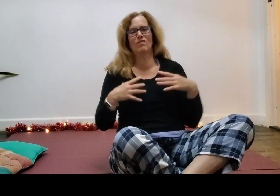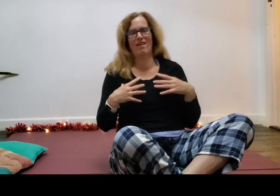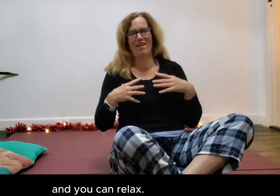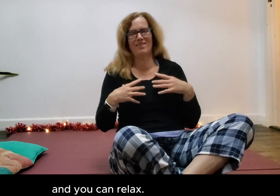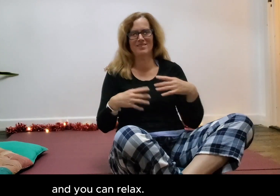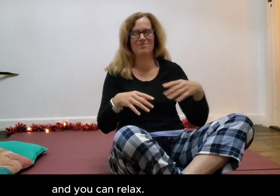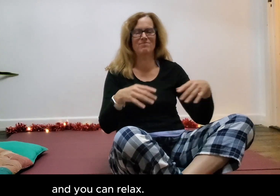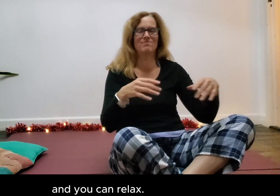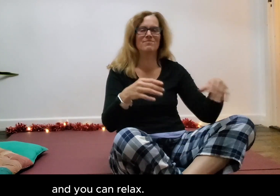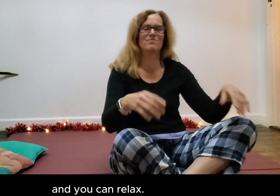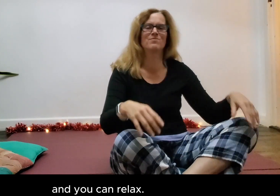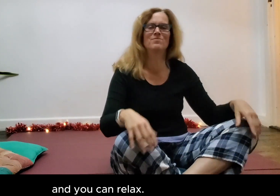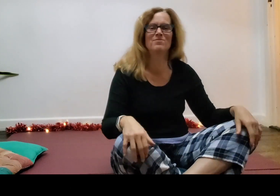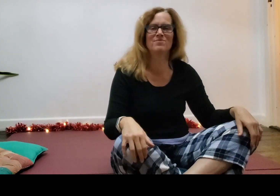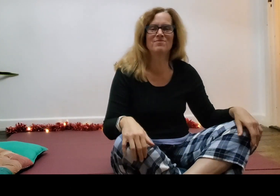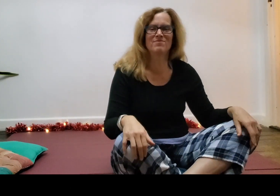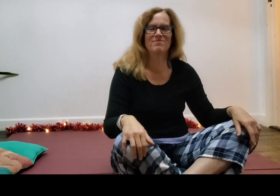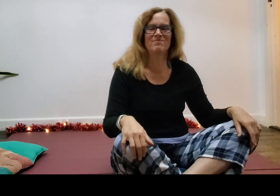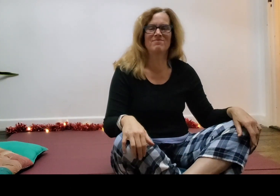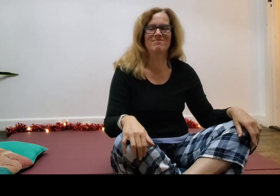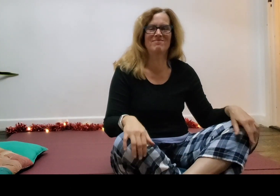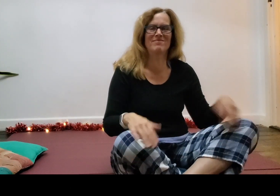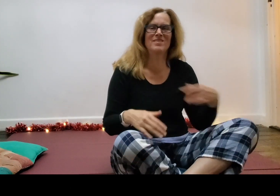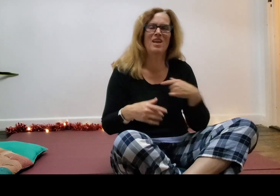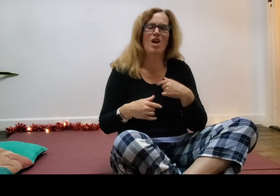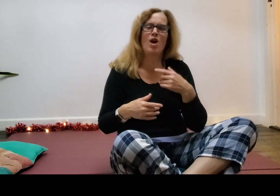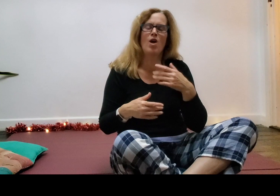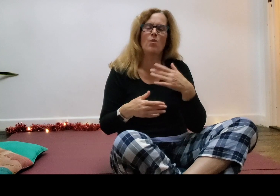You can get your blanket and your pillow and you can relax.